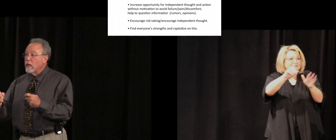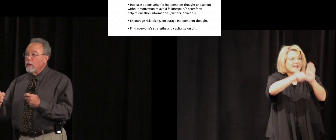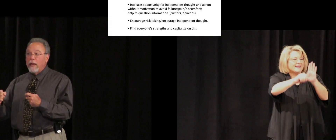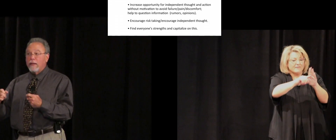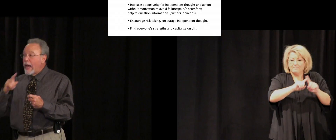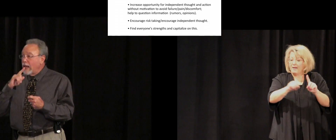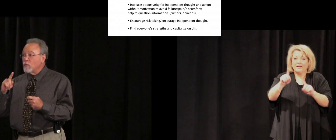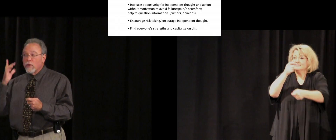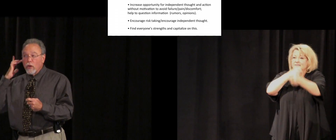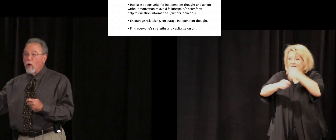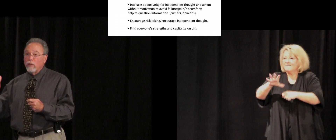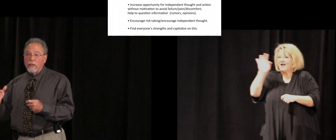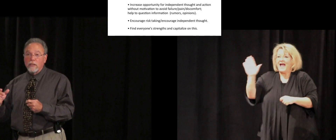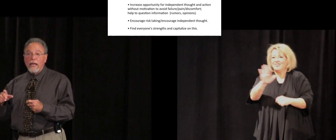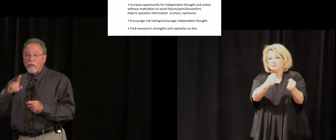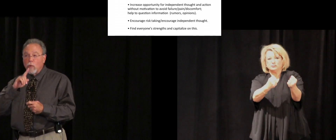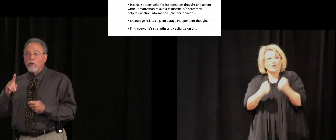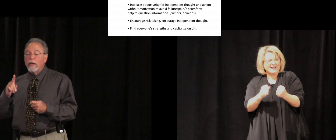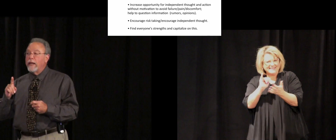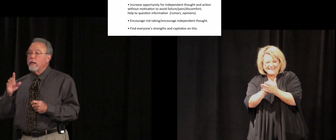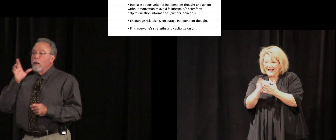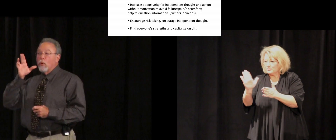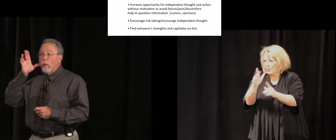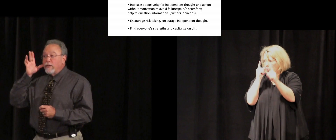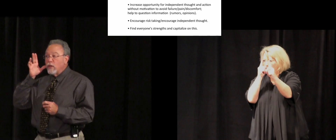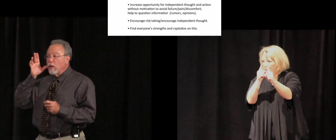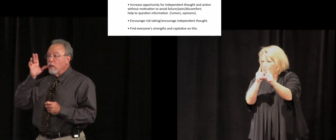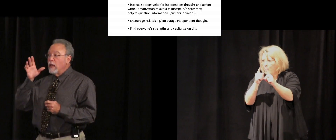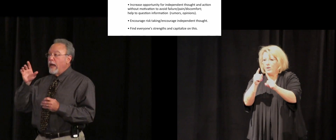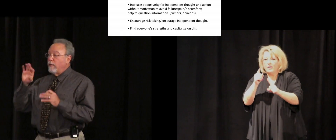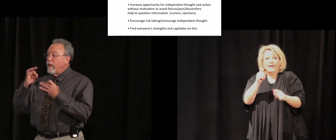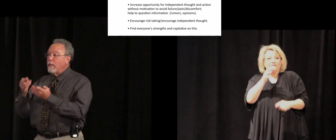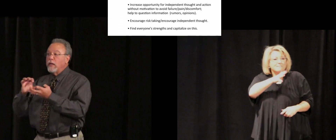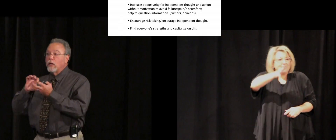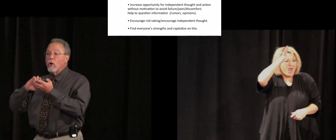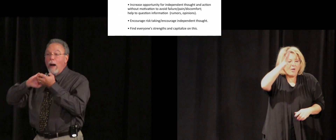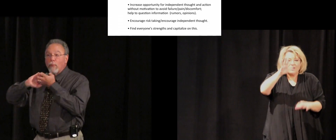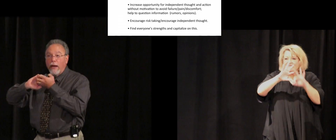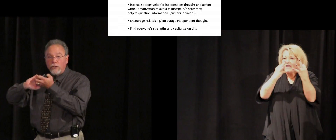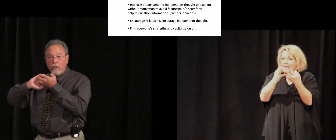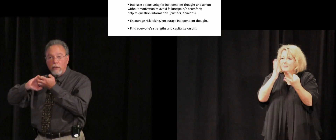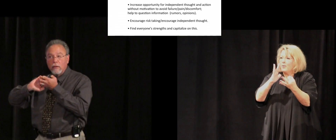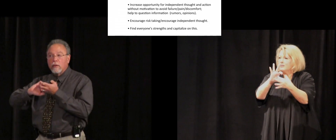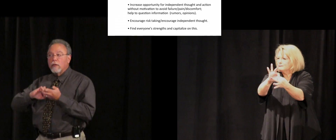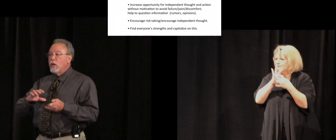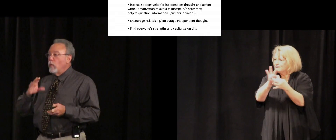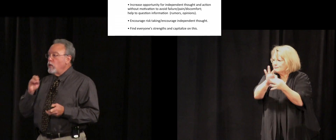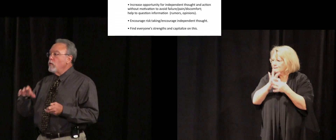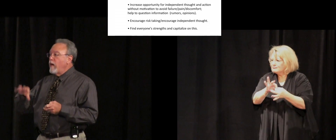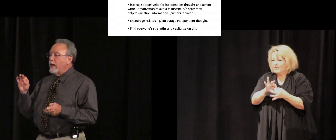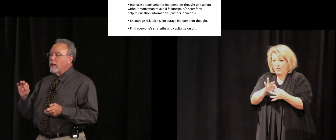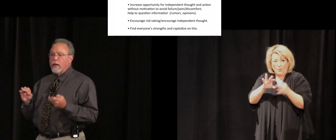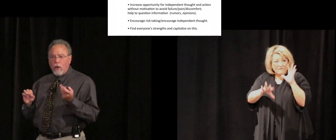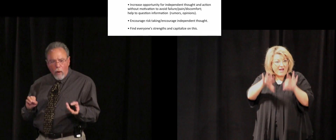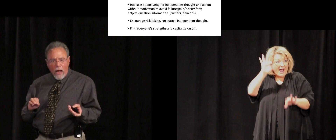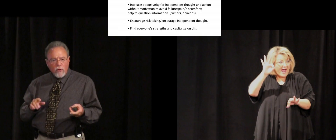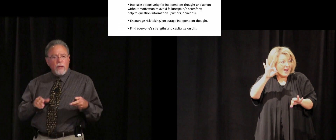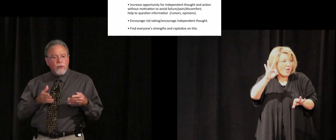loved the front of your brochure when it talked about your collaborative work with each other and how you will and need to be there to support each